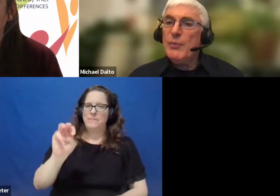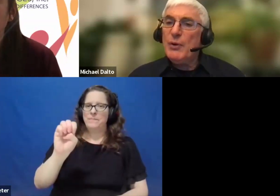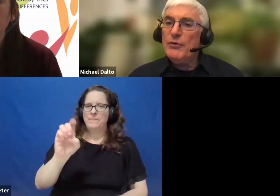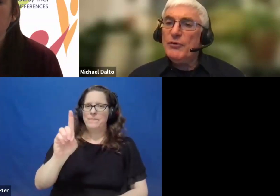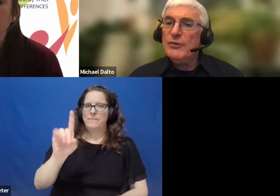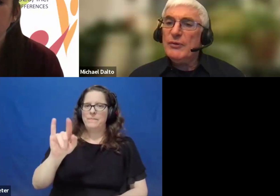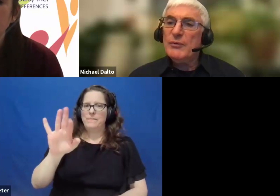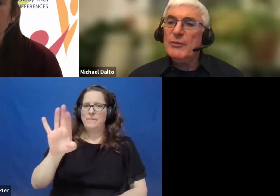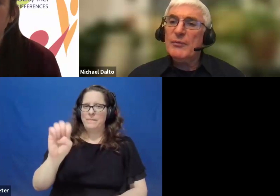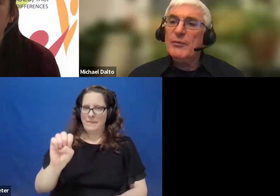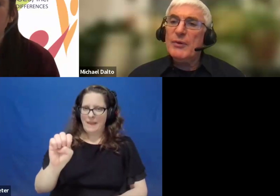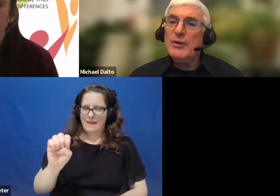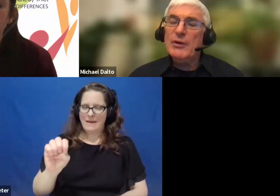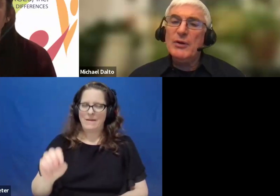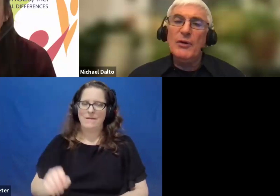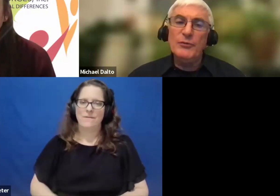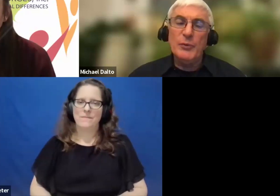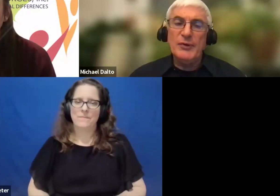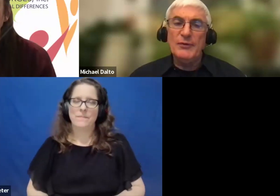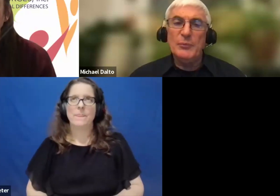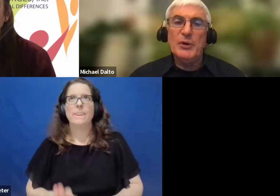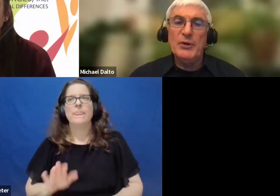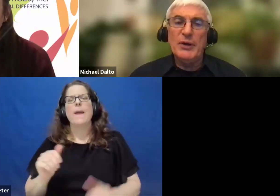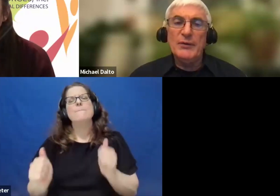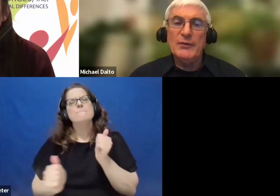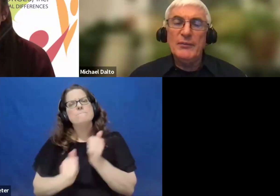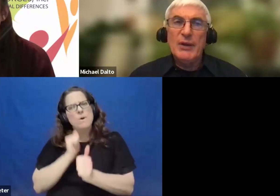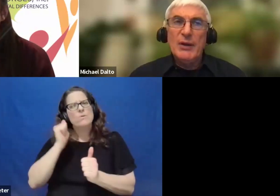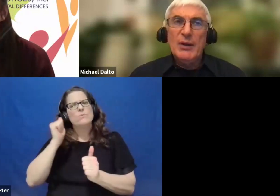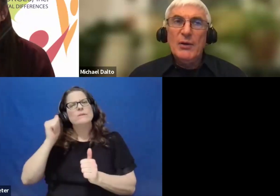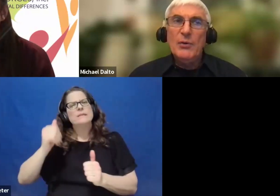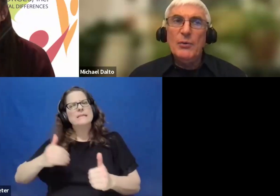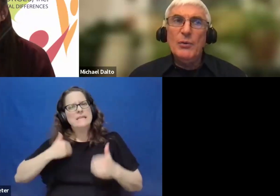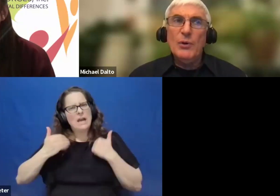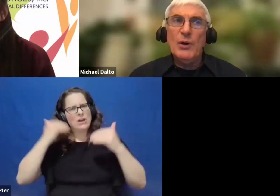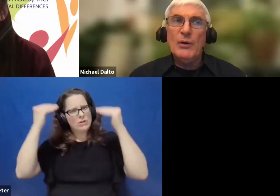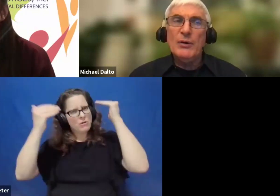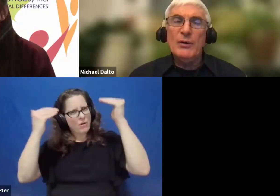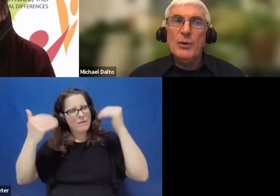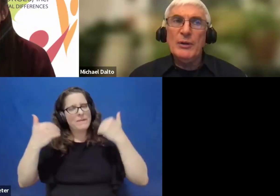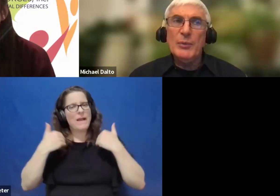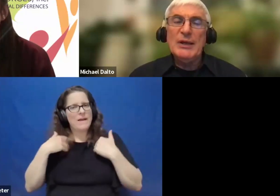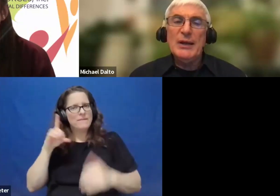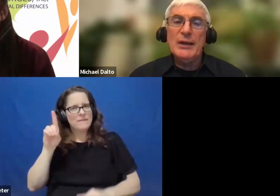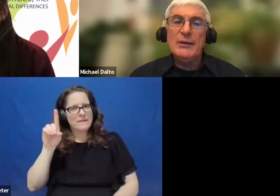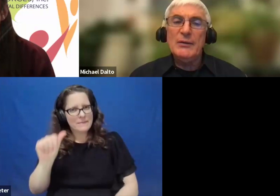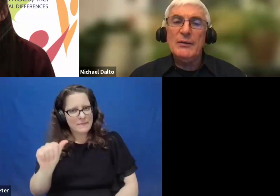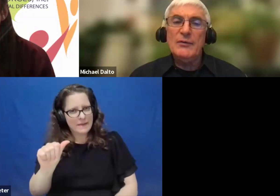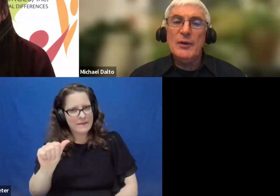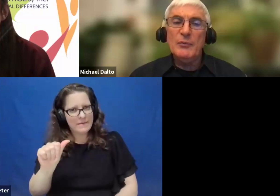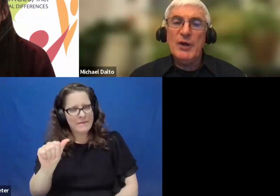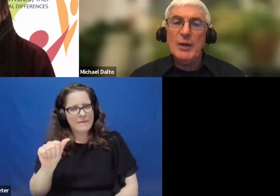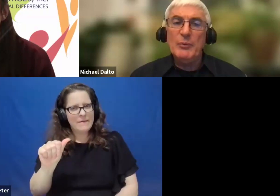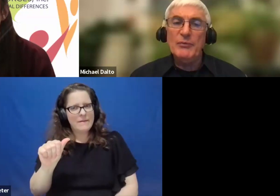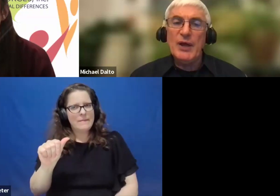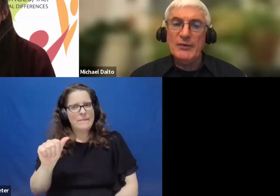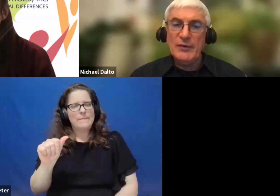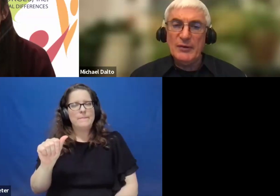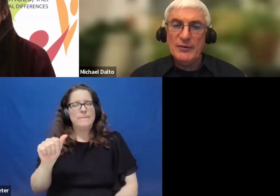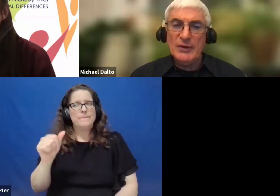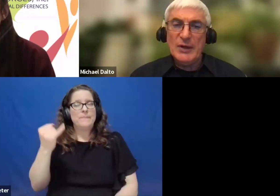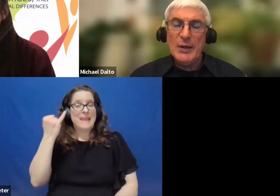So most young adults with disabilities who are going to be getting some type